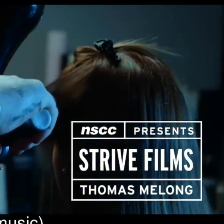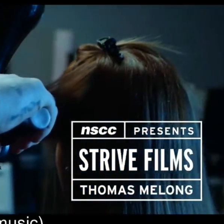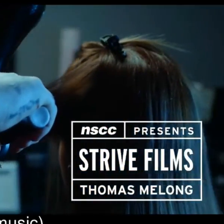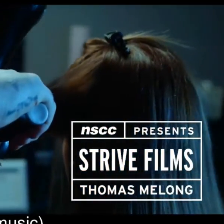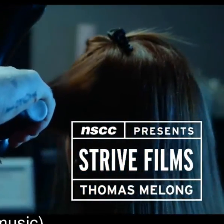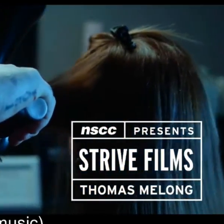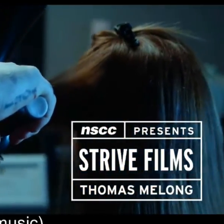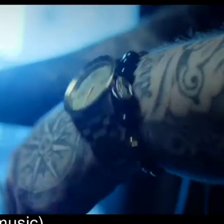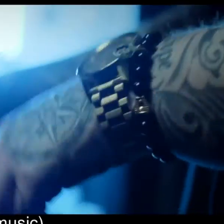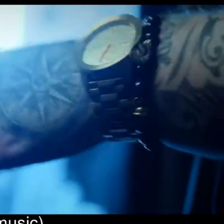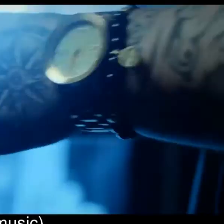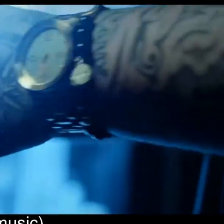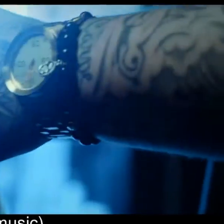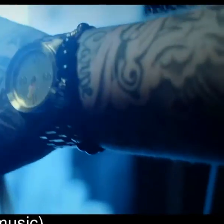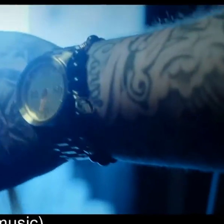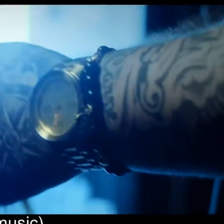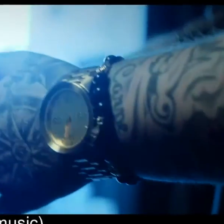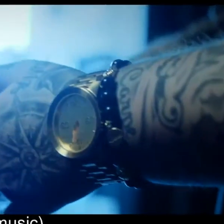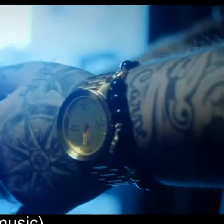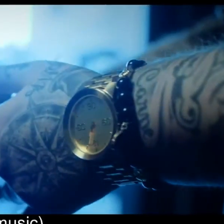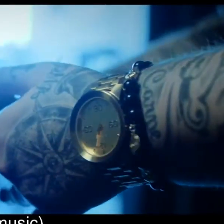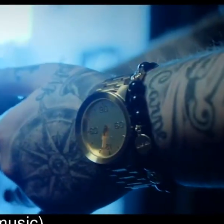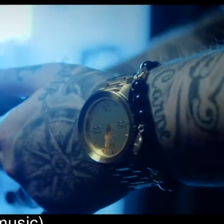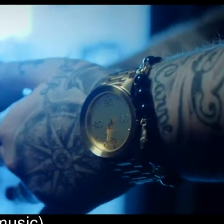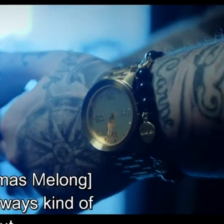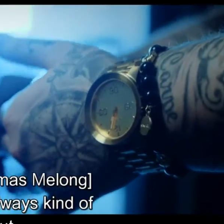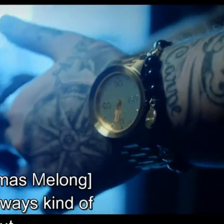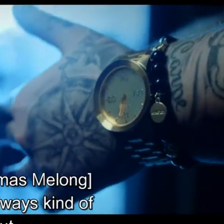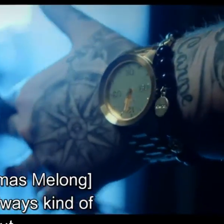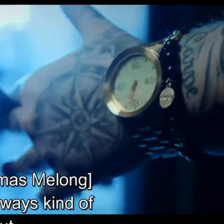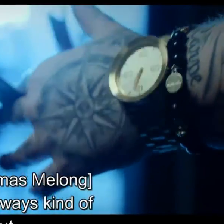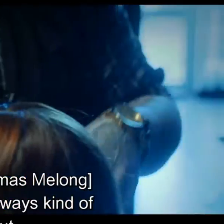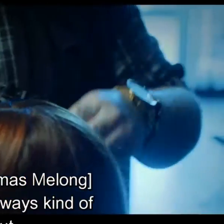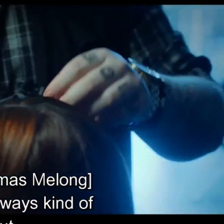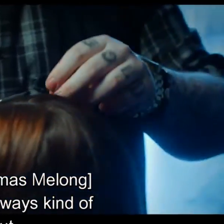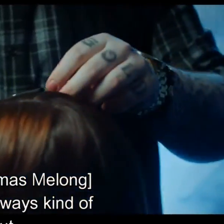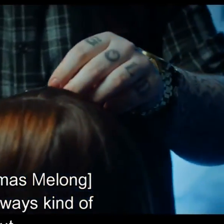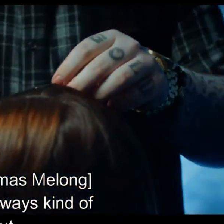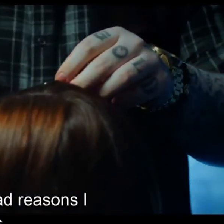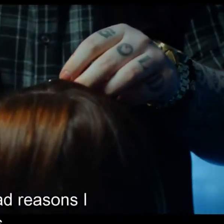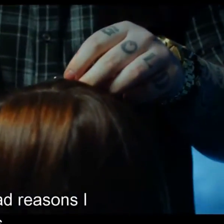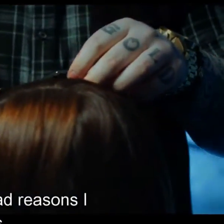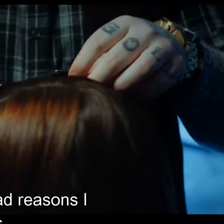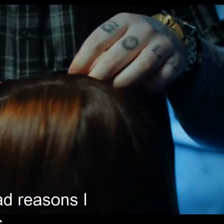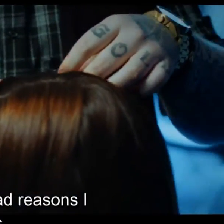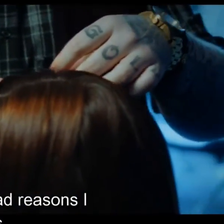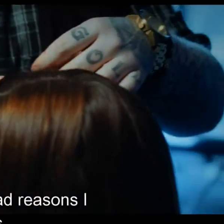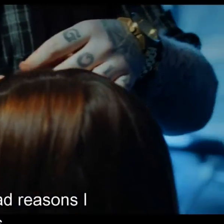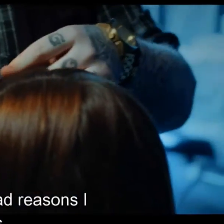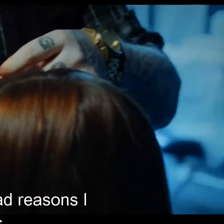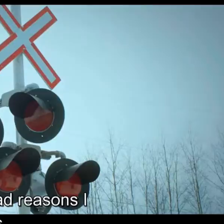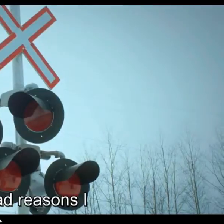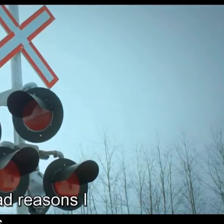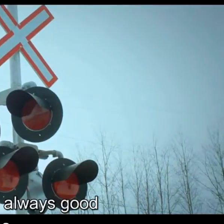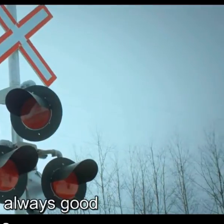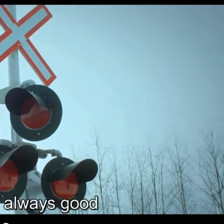I've always kind of stood out for good and bad reasons, I guess. For me, they were always good reasons.